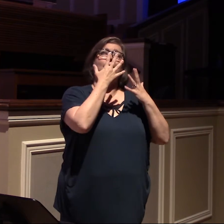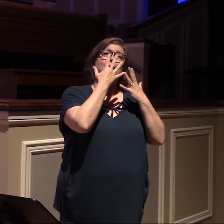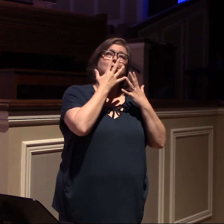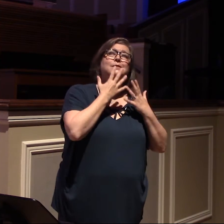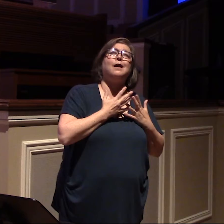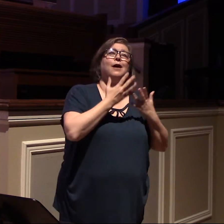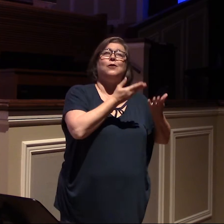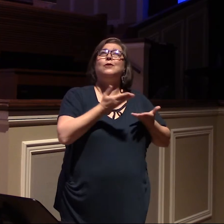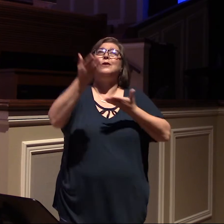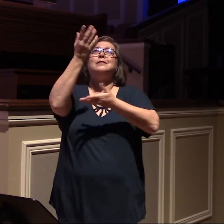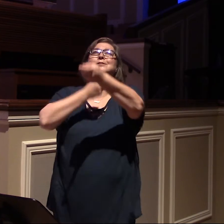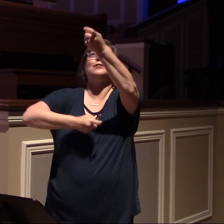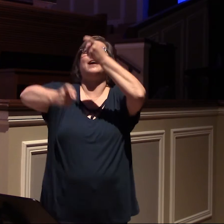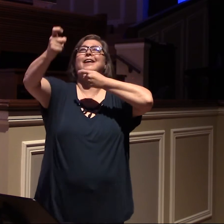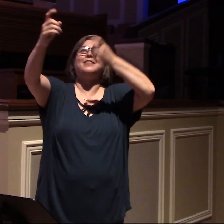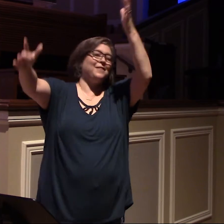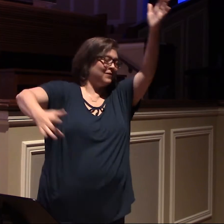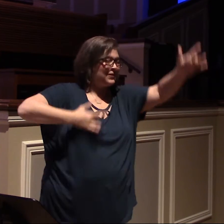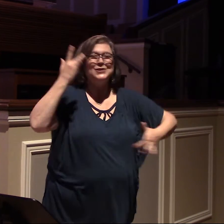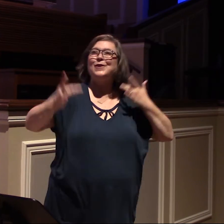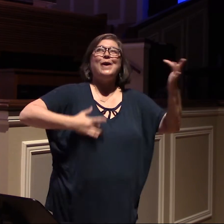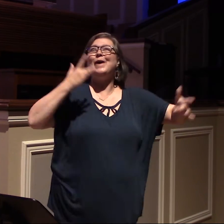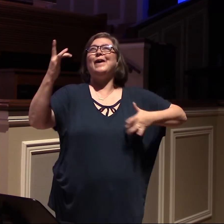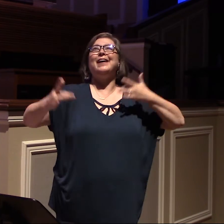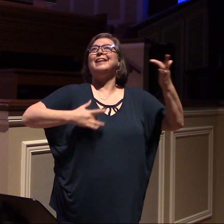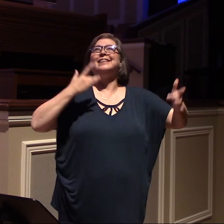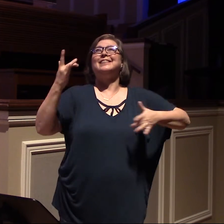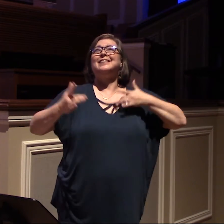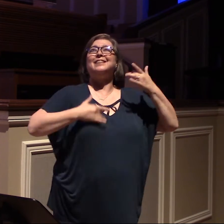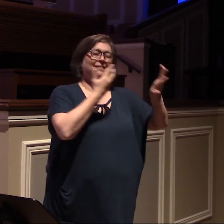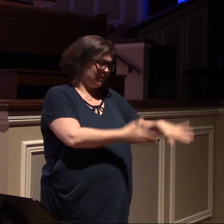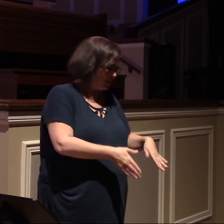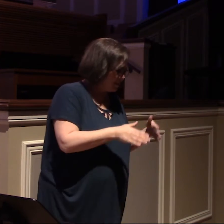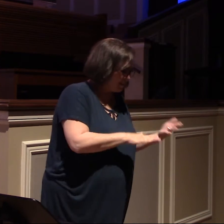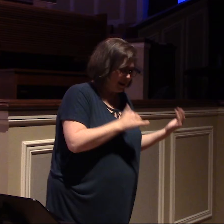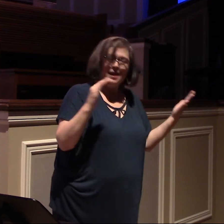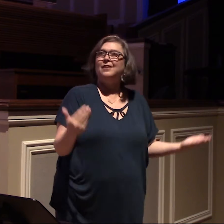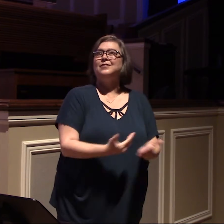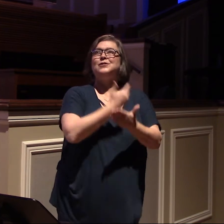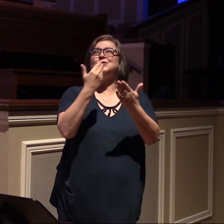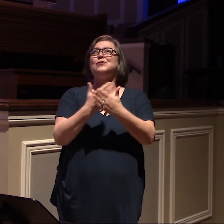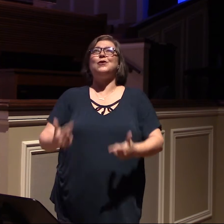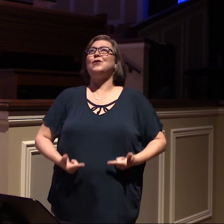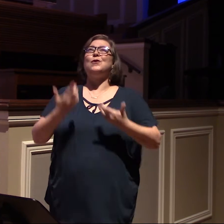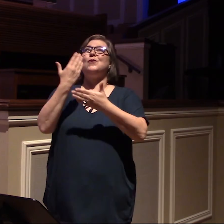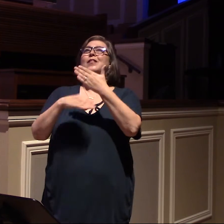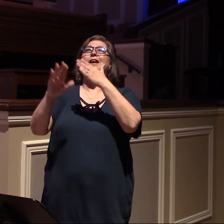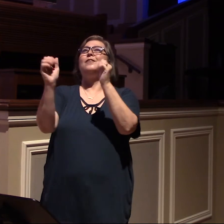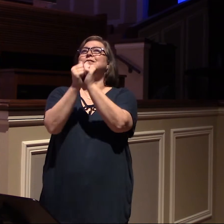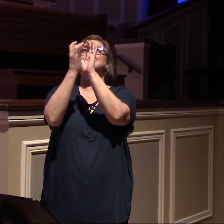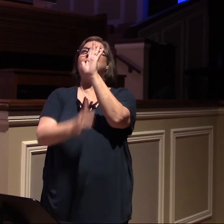And bring your sorrows and trade them for joy. From the ashes a